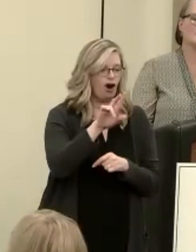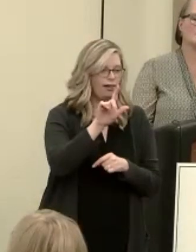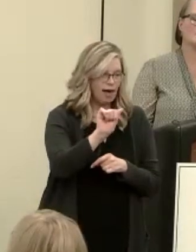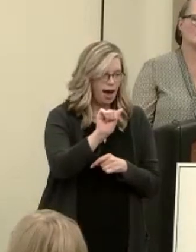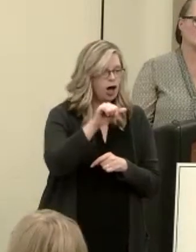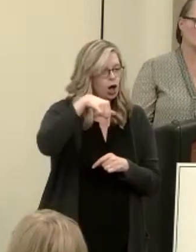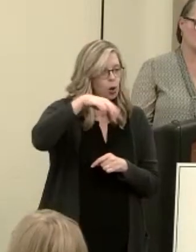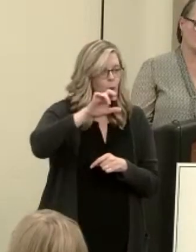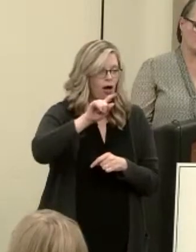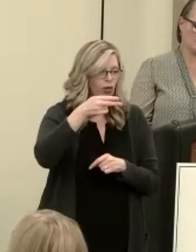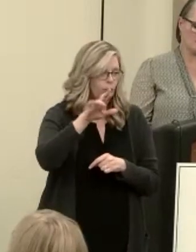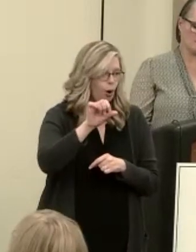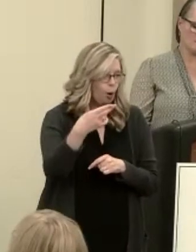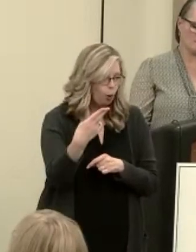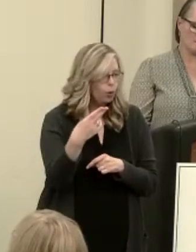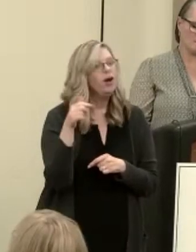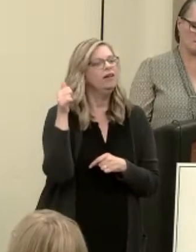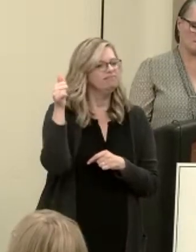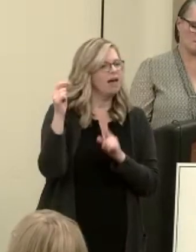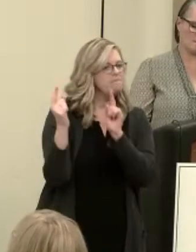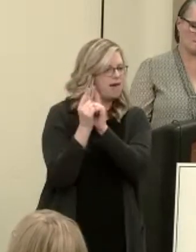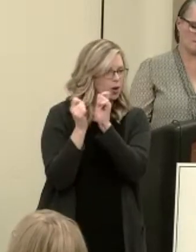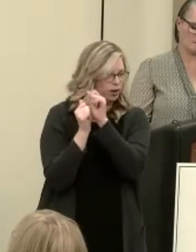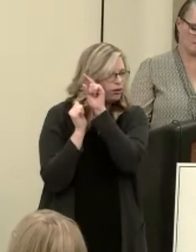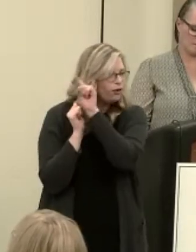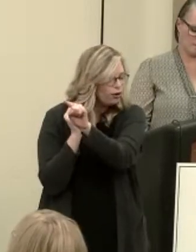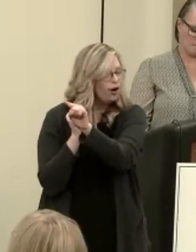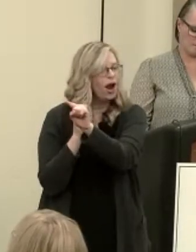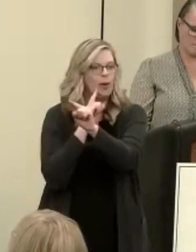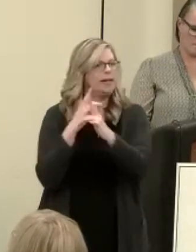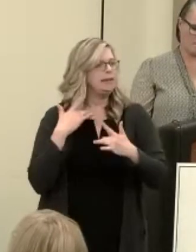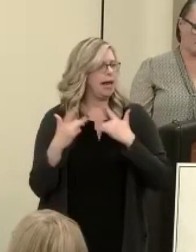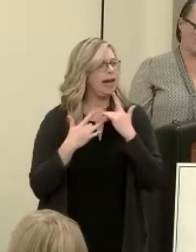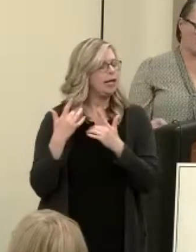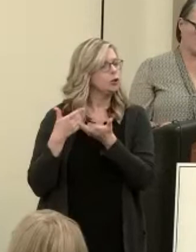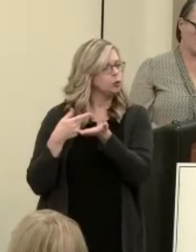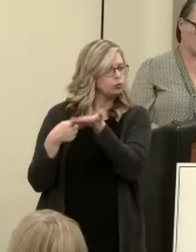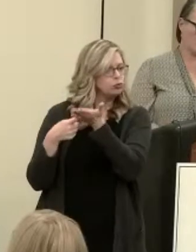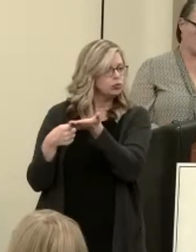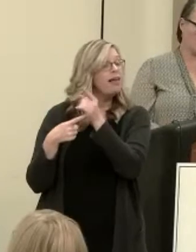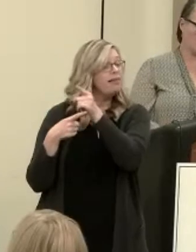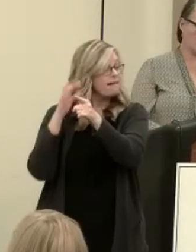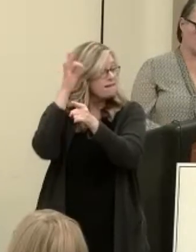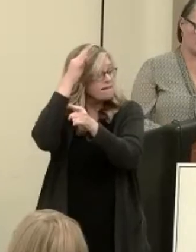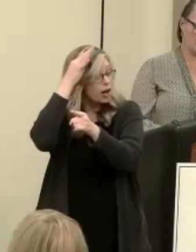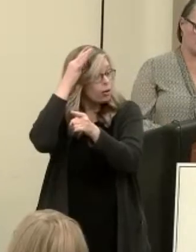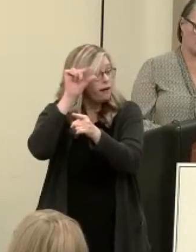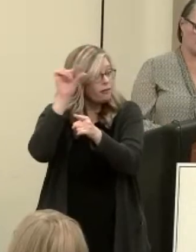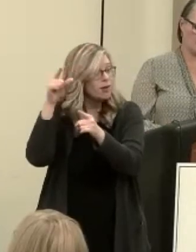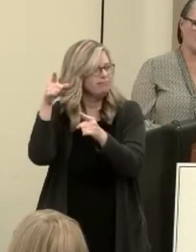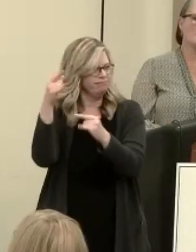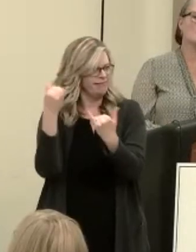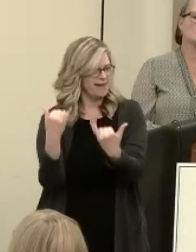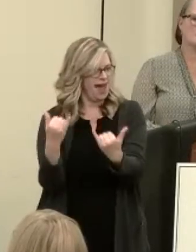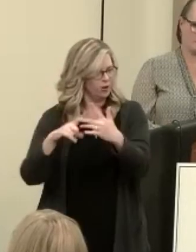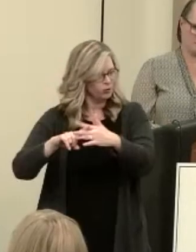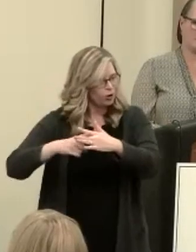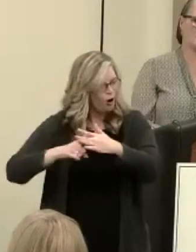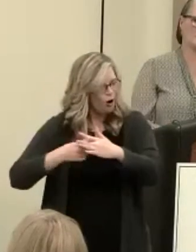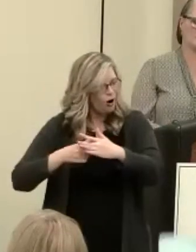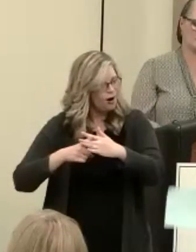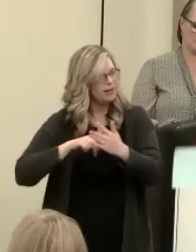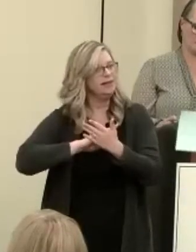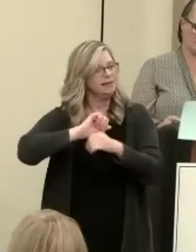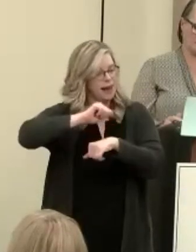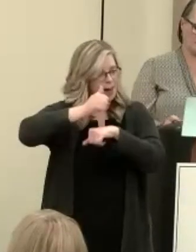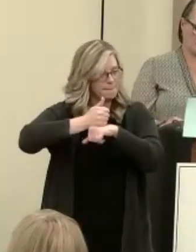about this. Don't have all the details, but it is very exciting that the federal government are moving into this space in partnership with the provincial